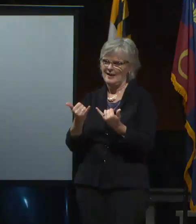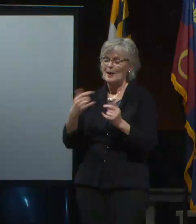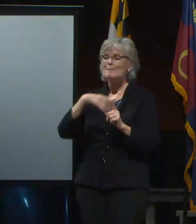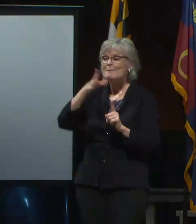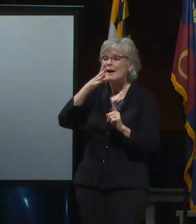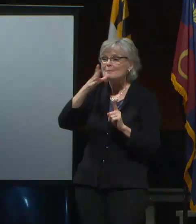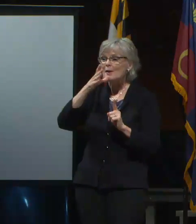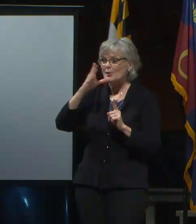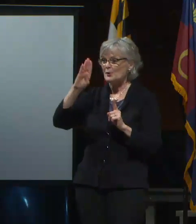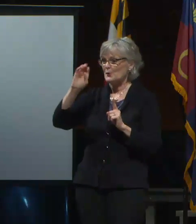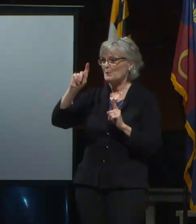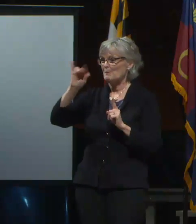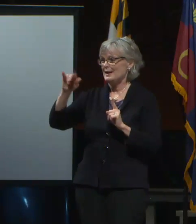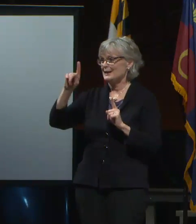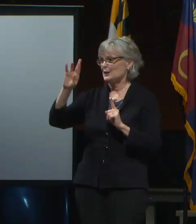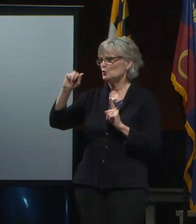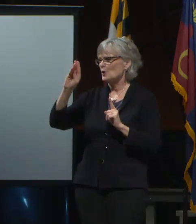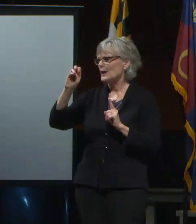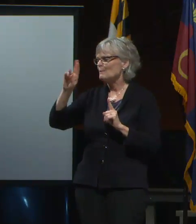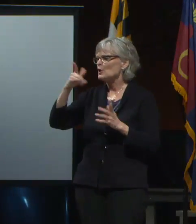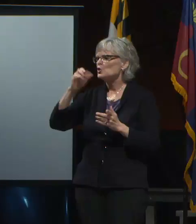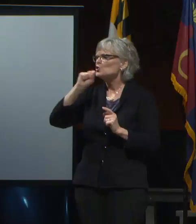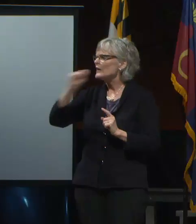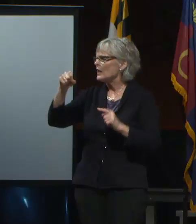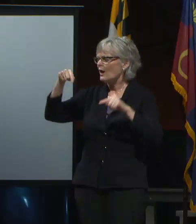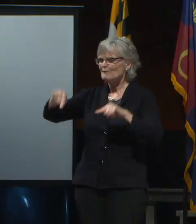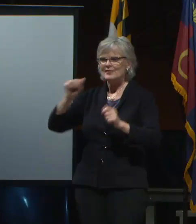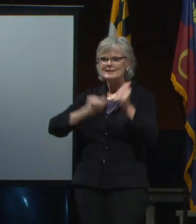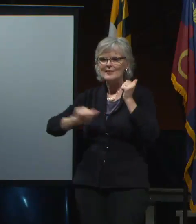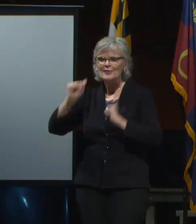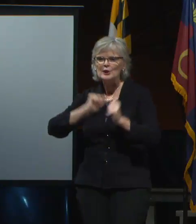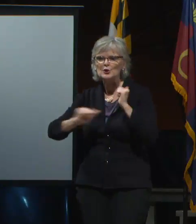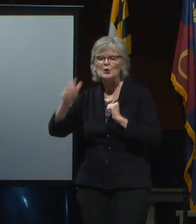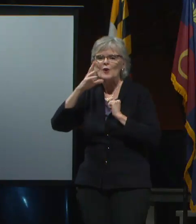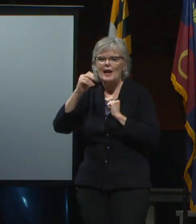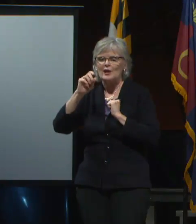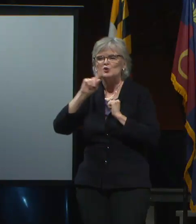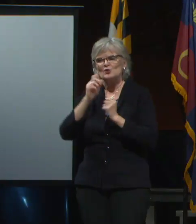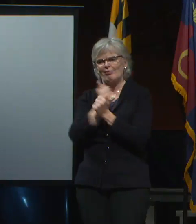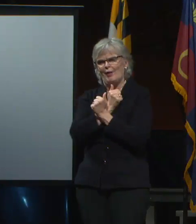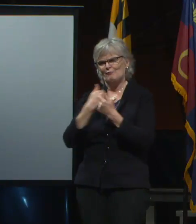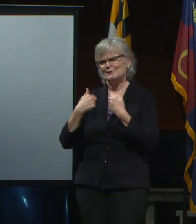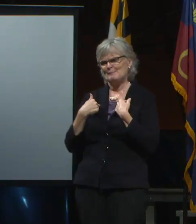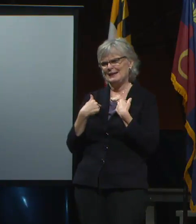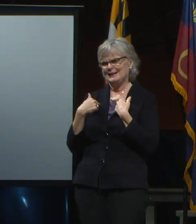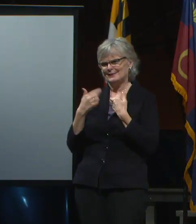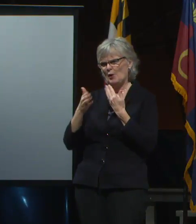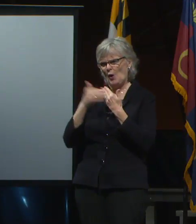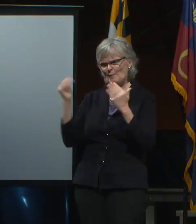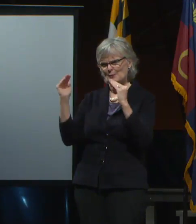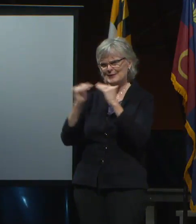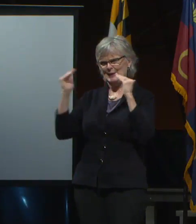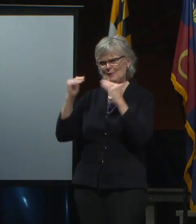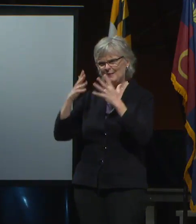Or Betty Mae Kramer. She loved the Olney Theater, and she loved me almost as much.